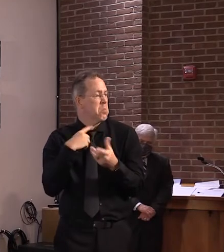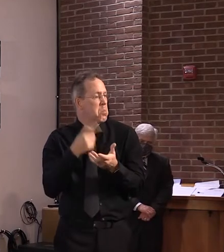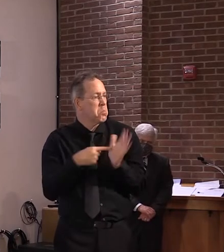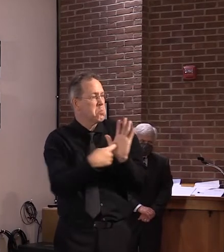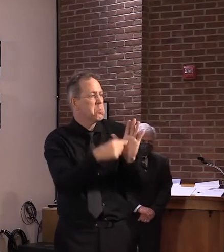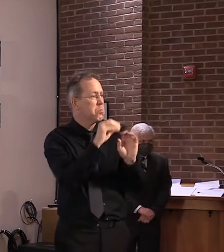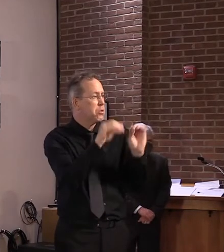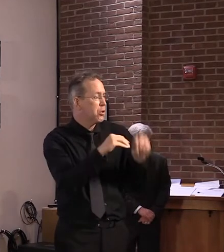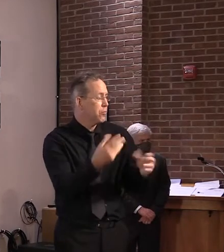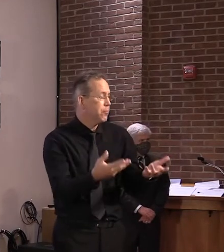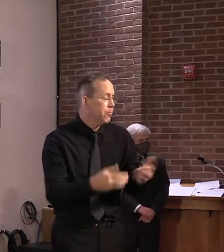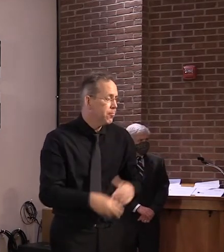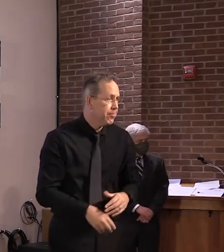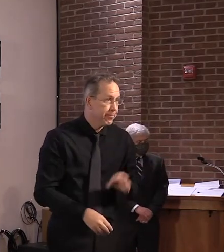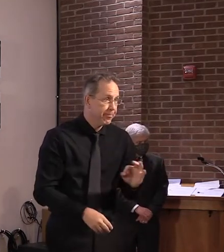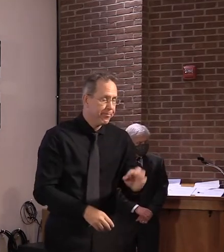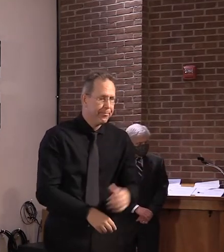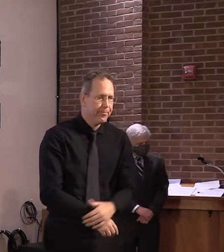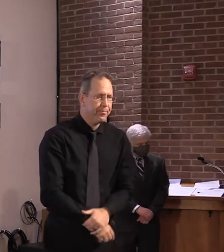Andrew, Caledonia Record.